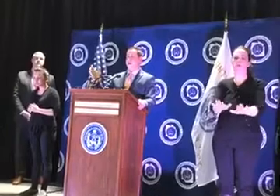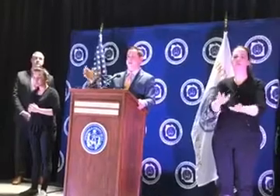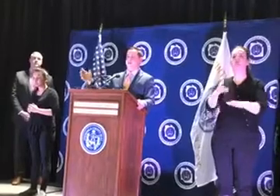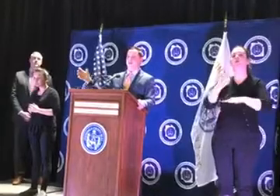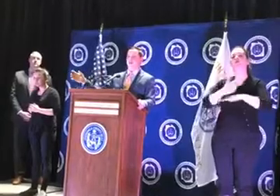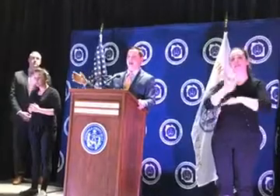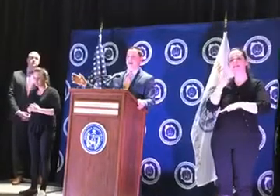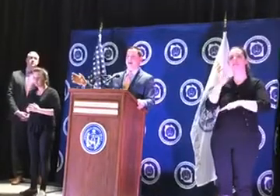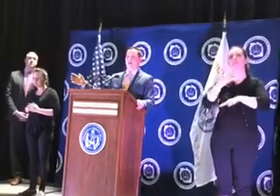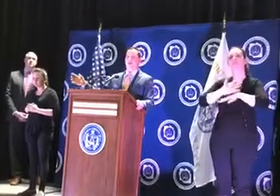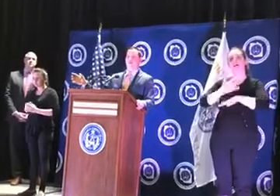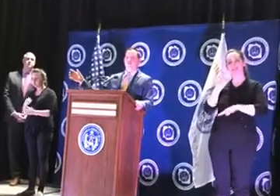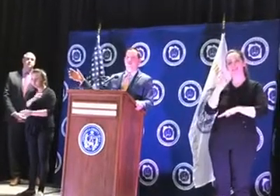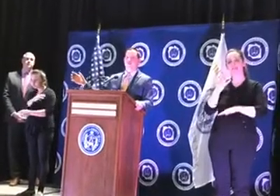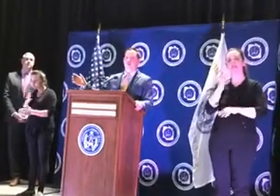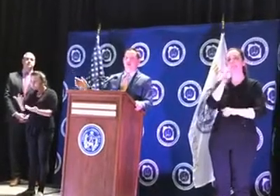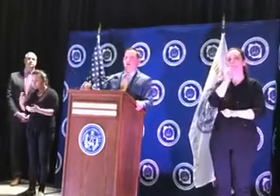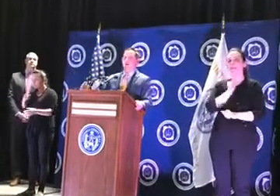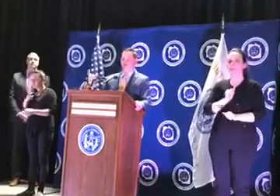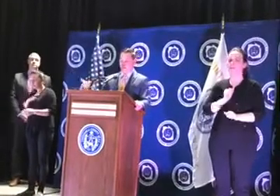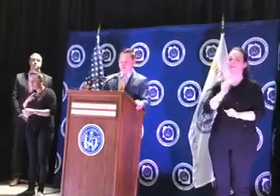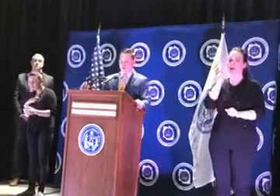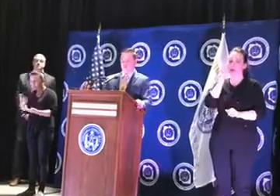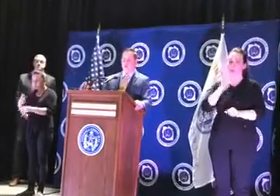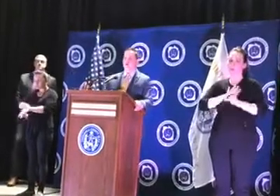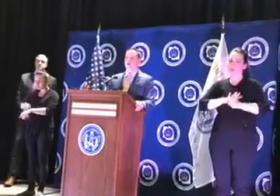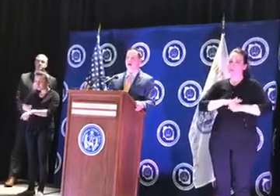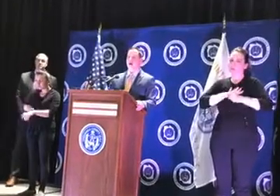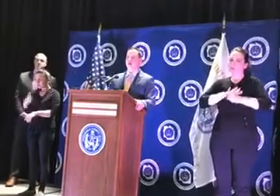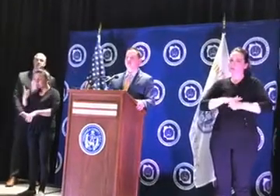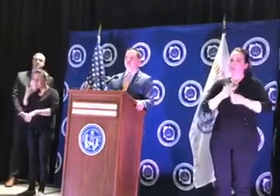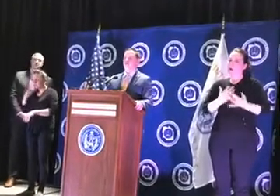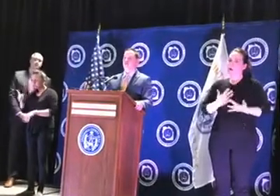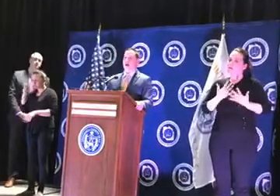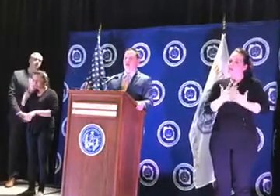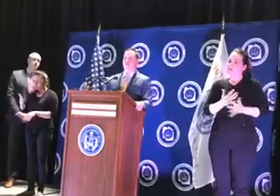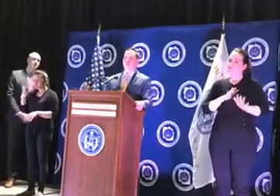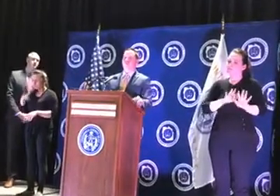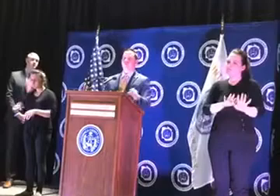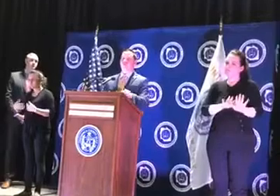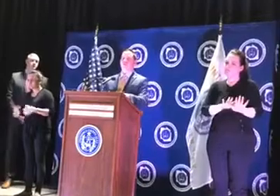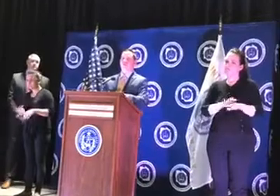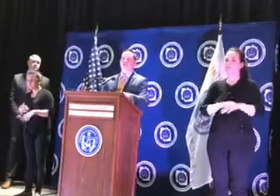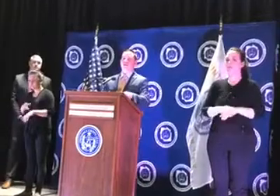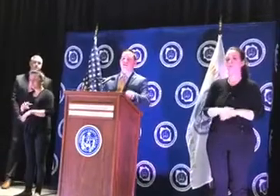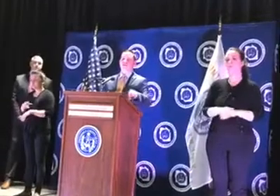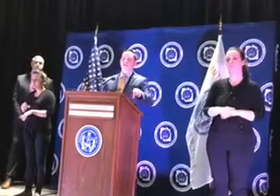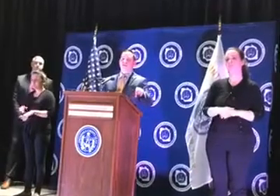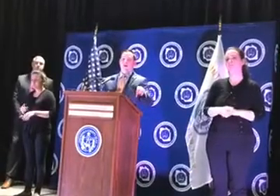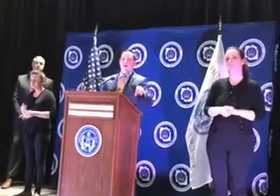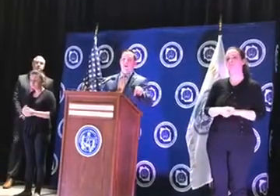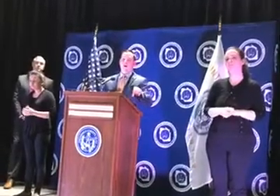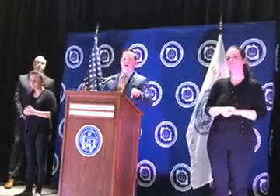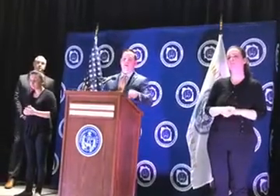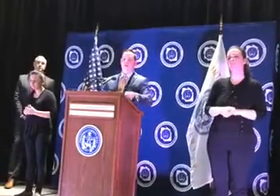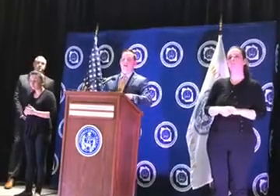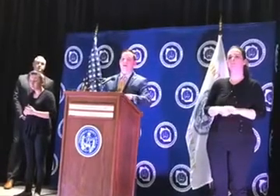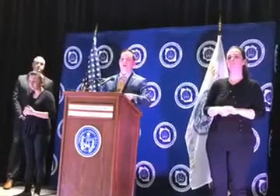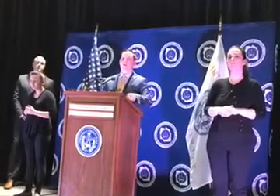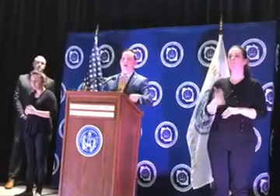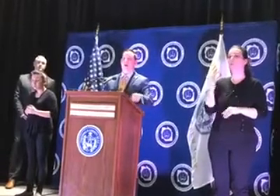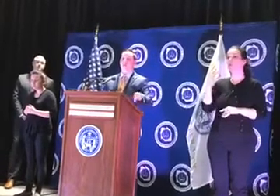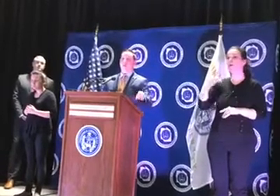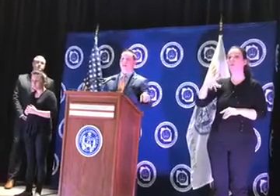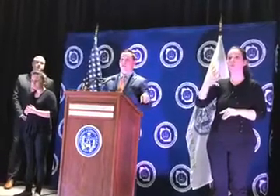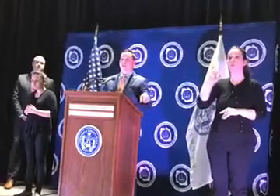then sent out. That may have not gotten out till Tuesday, right? So on average, 3 to 5. Due to Quest's, depending